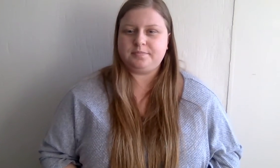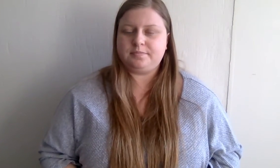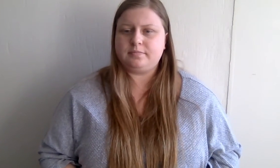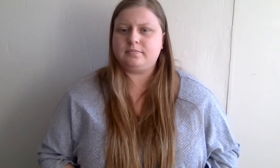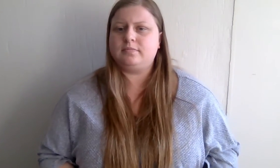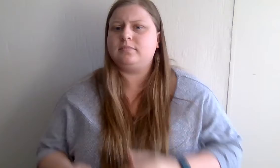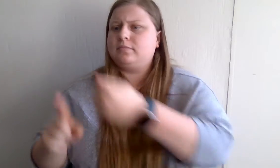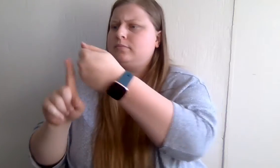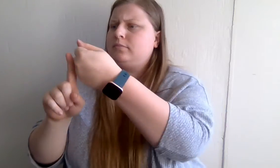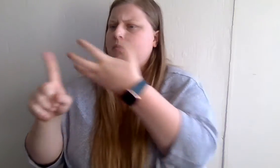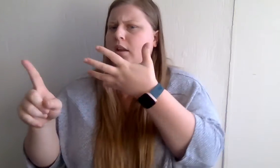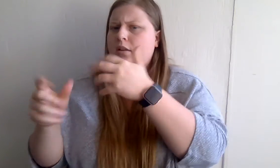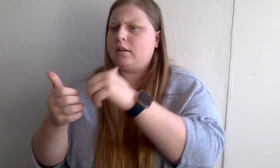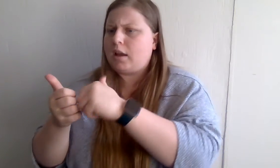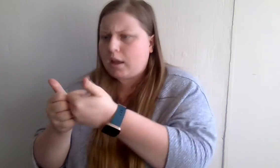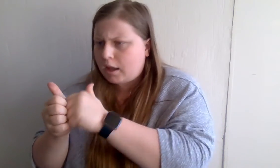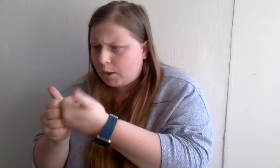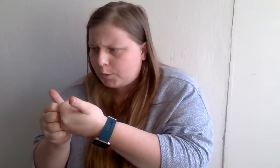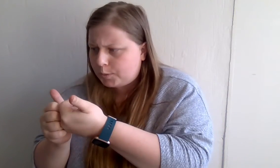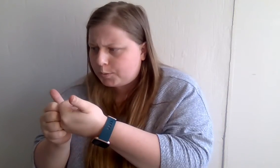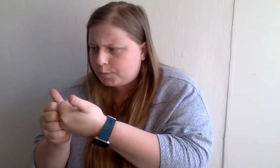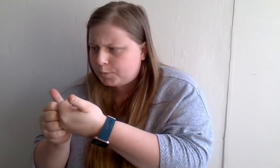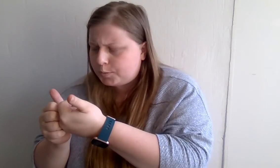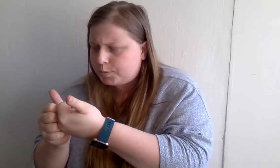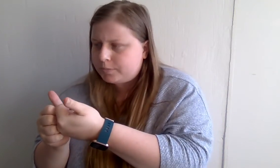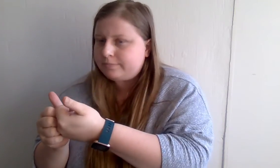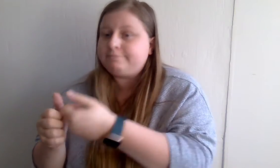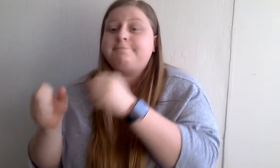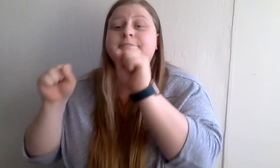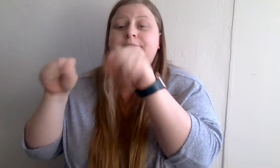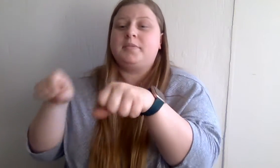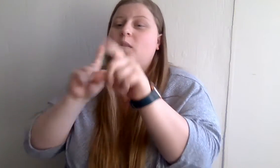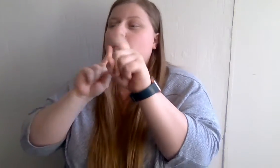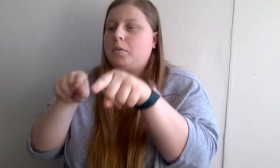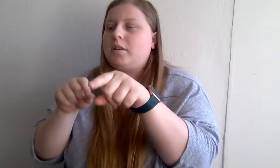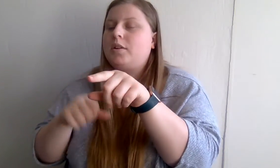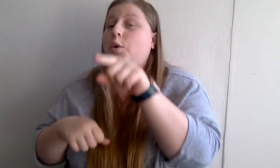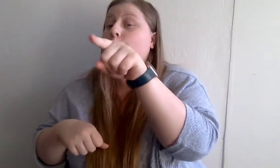Change from a sentence into a question. How would you expand this?